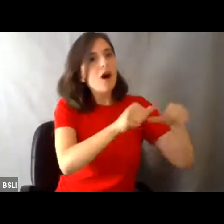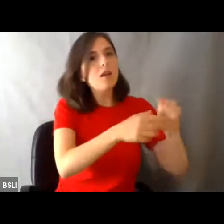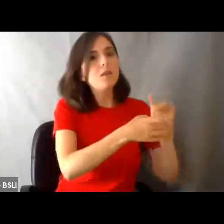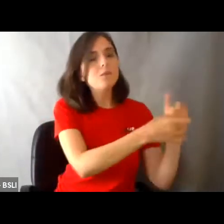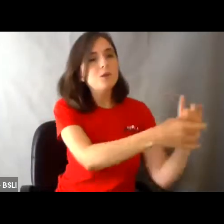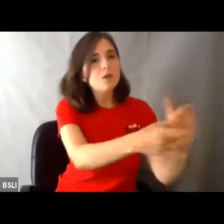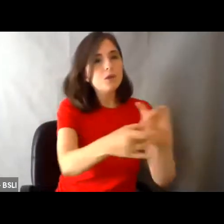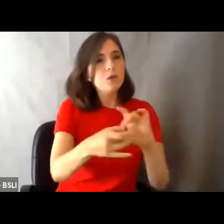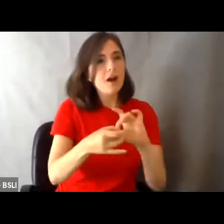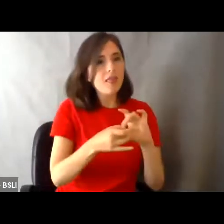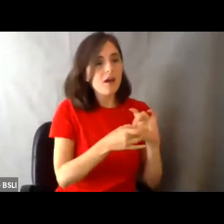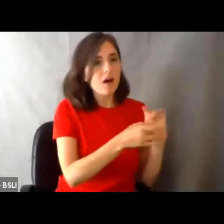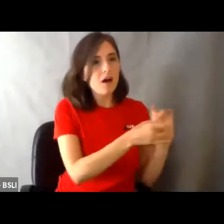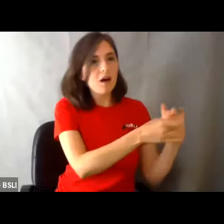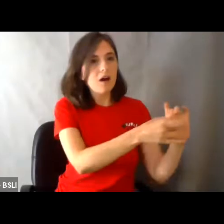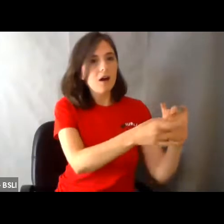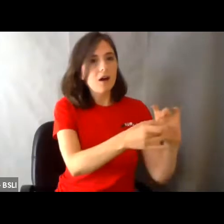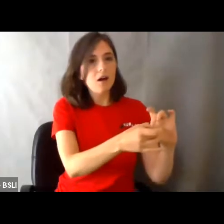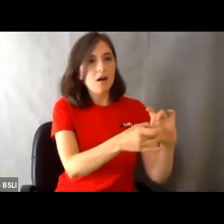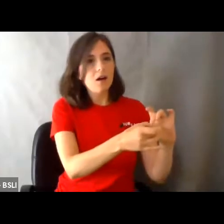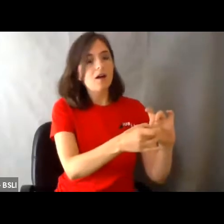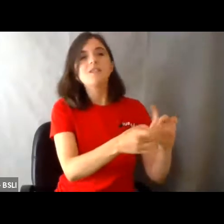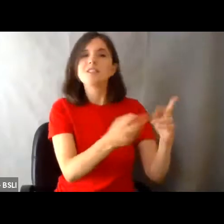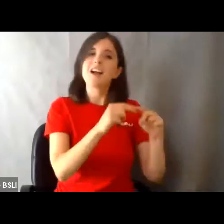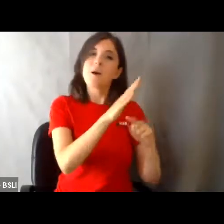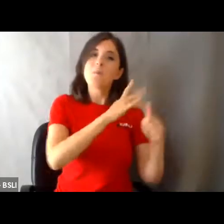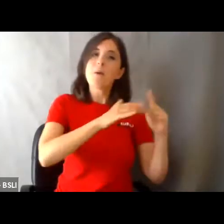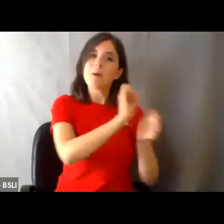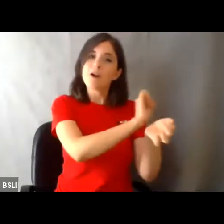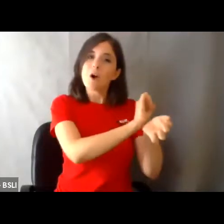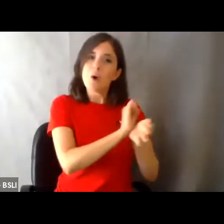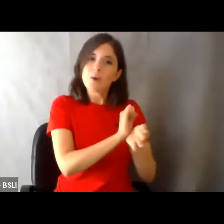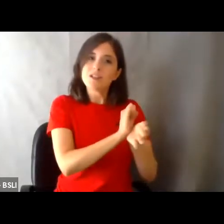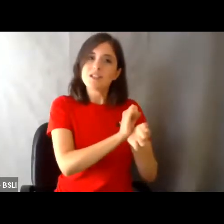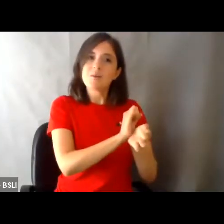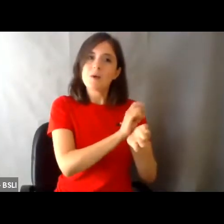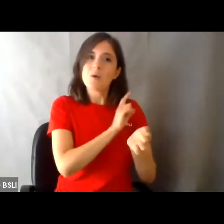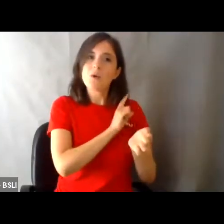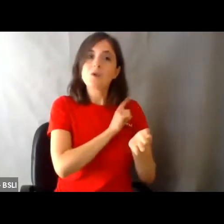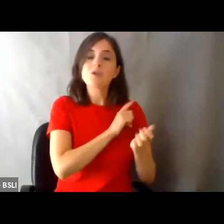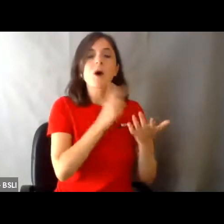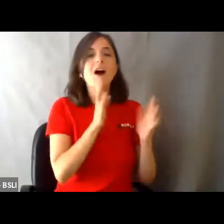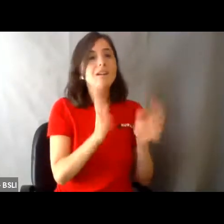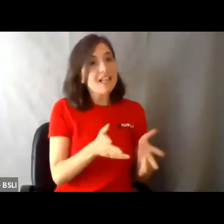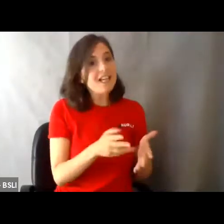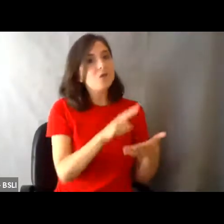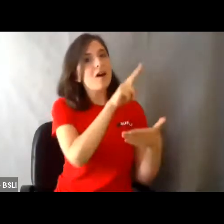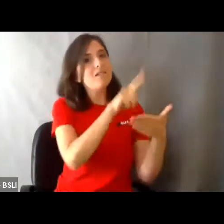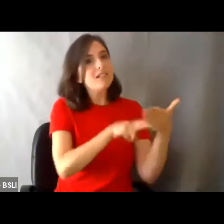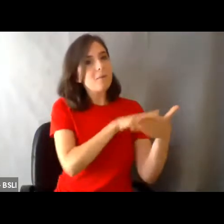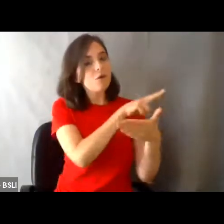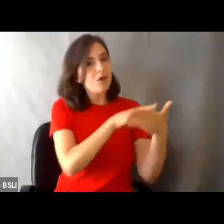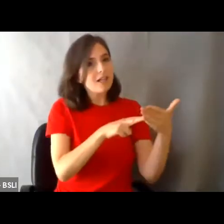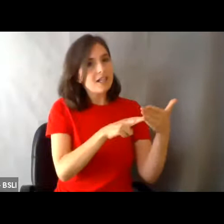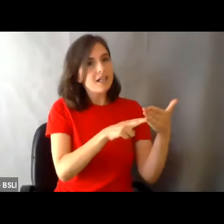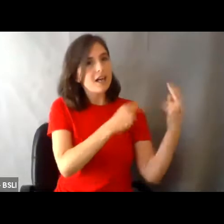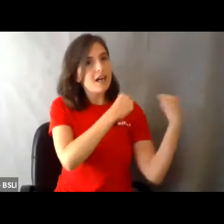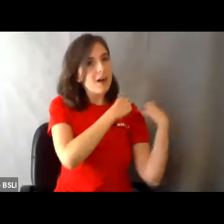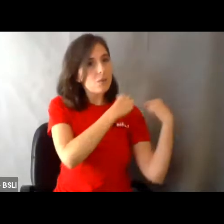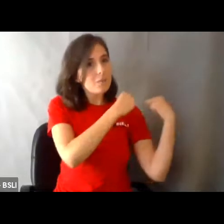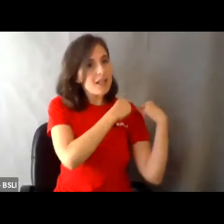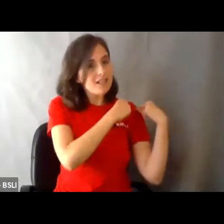that case for public ownership, there would also be a very strong case for democratic planning and accountability of those